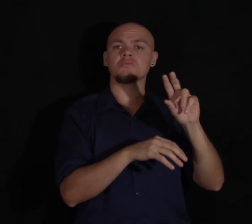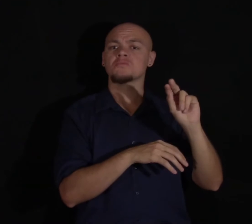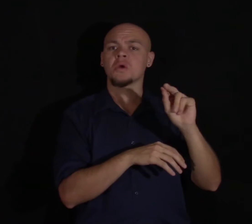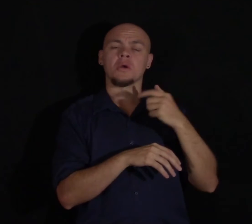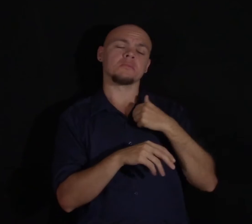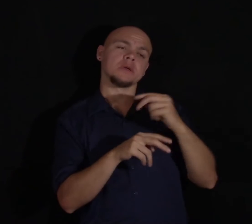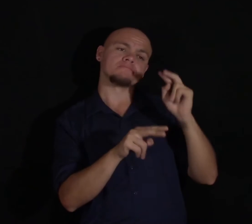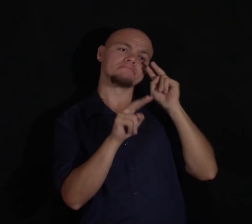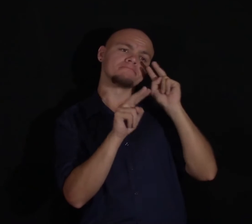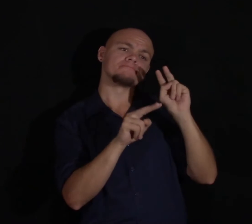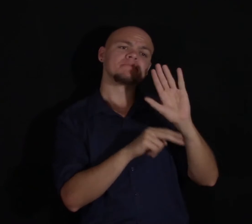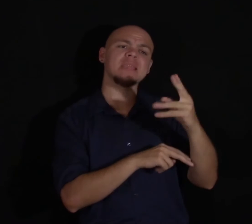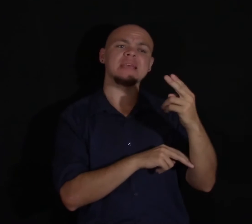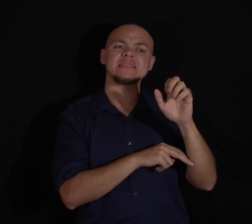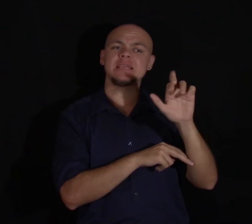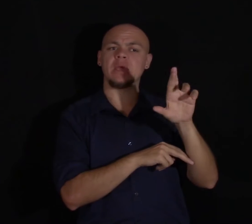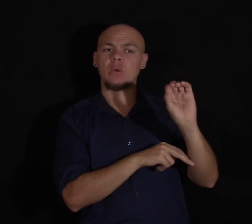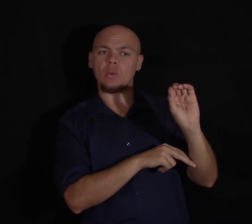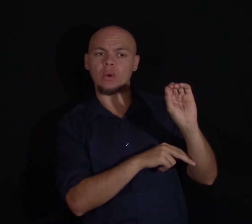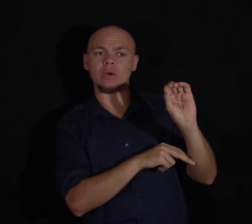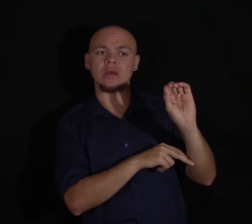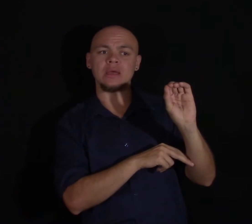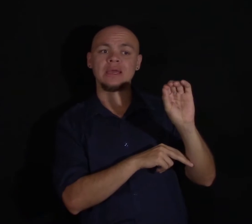wept, without precisely understanding it.